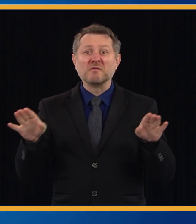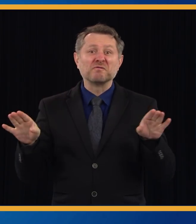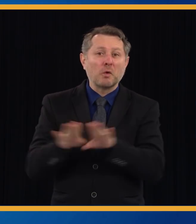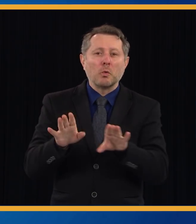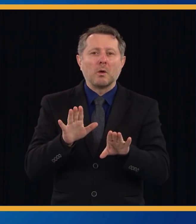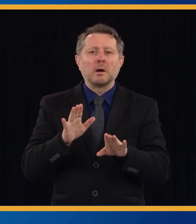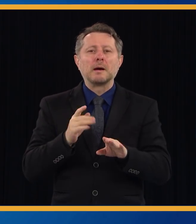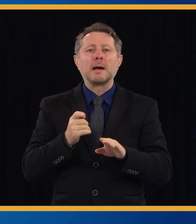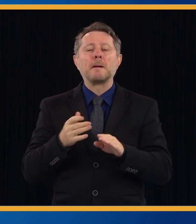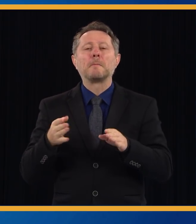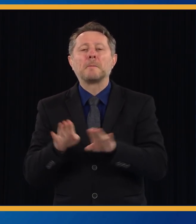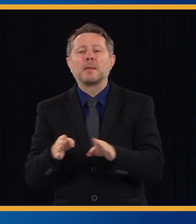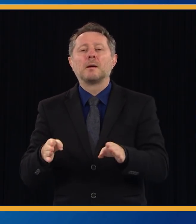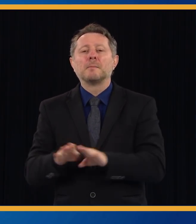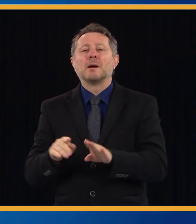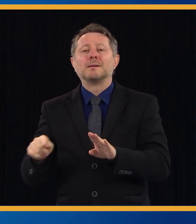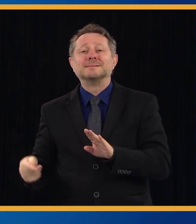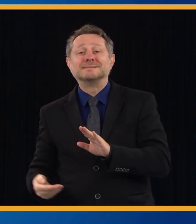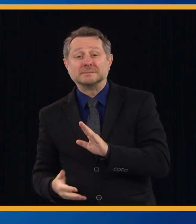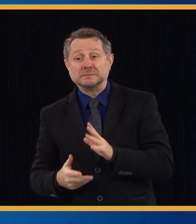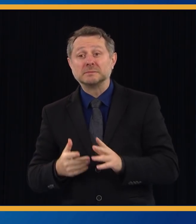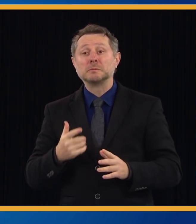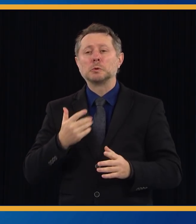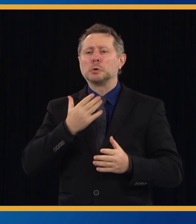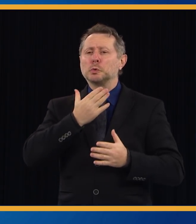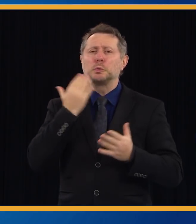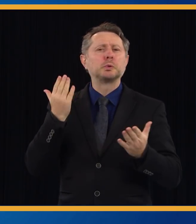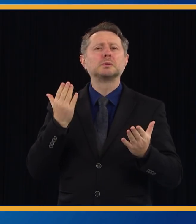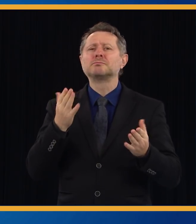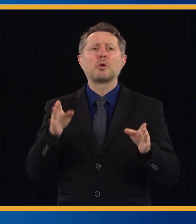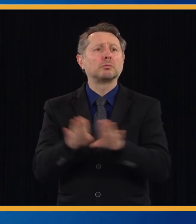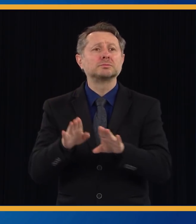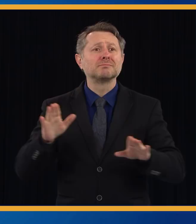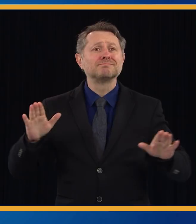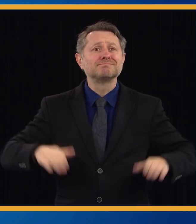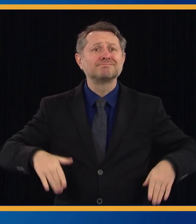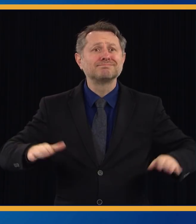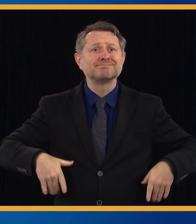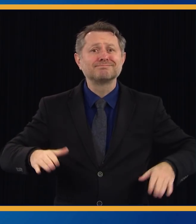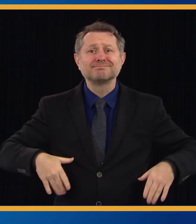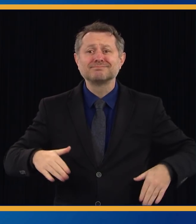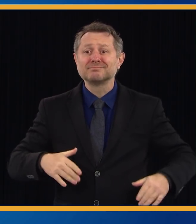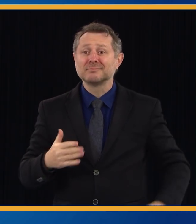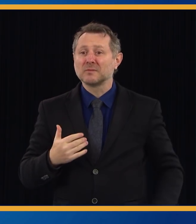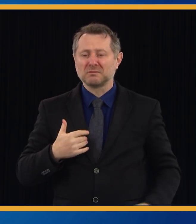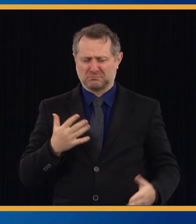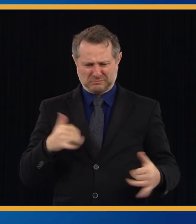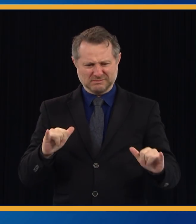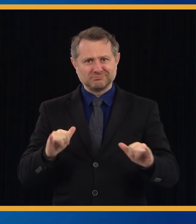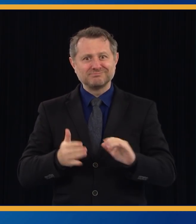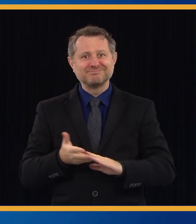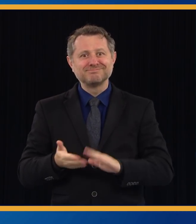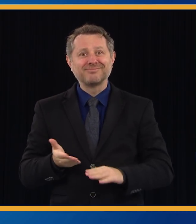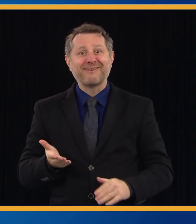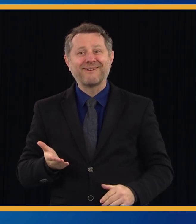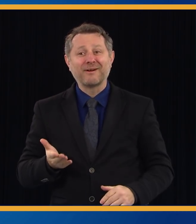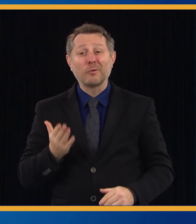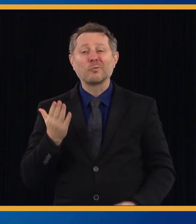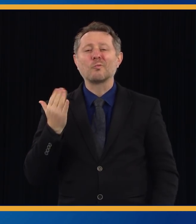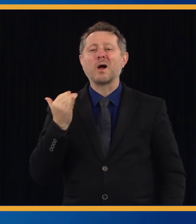it's ahead of schedule, it's under budget, and it was never shut down. I relay this